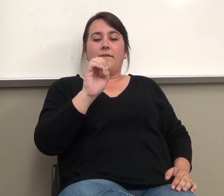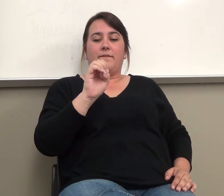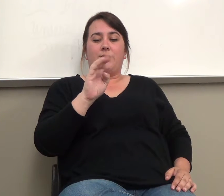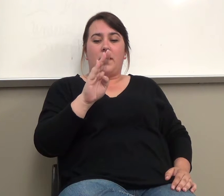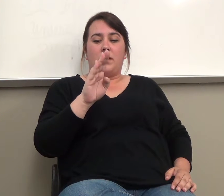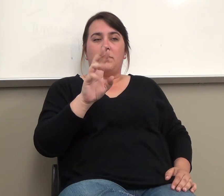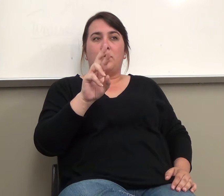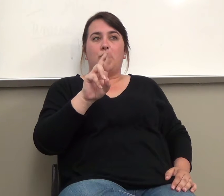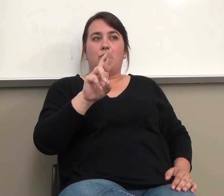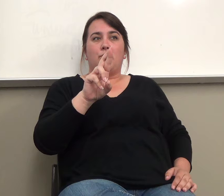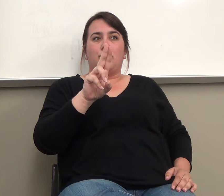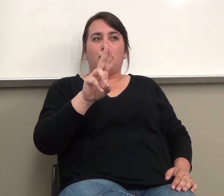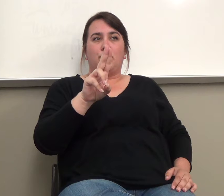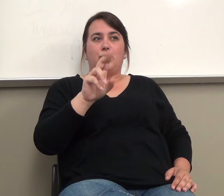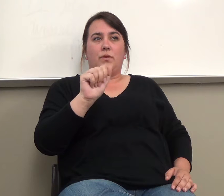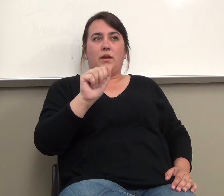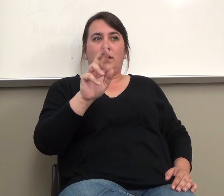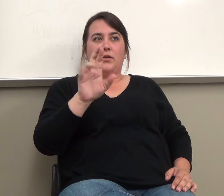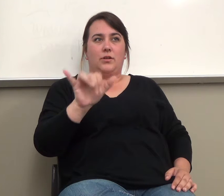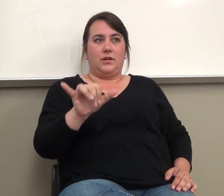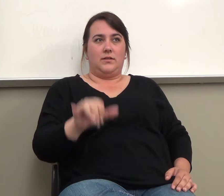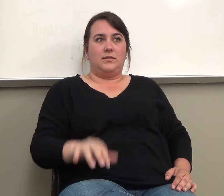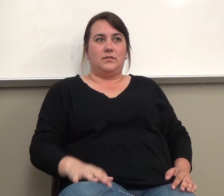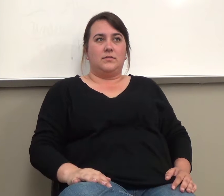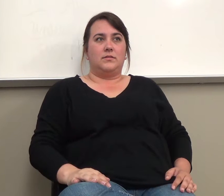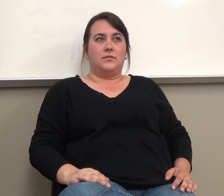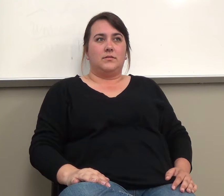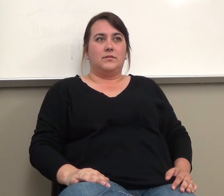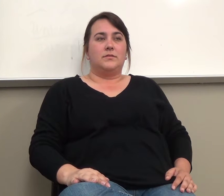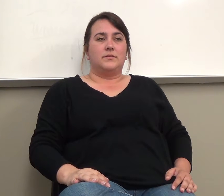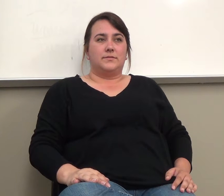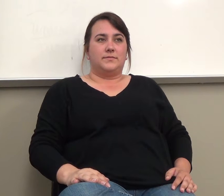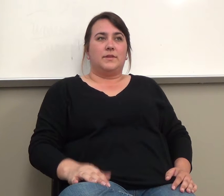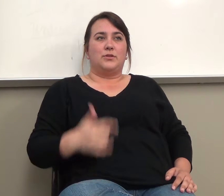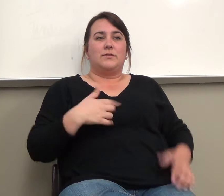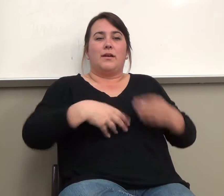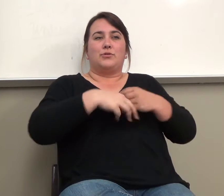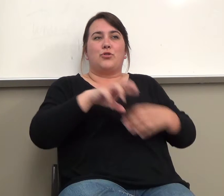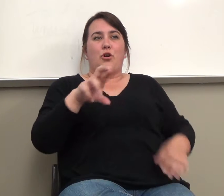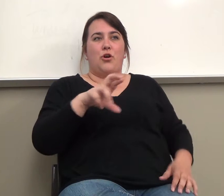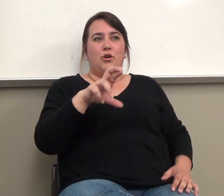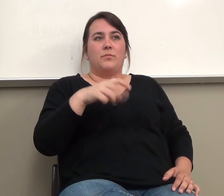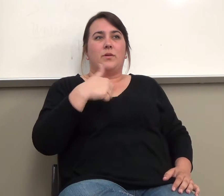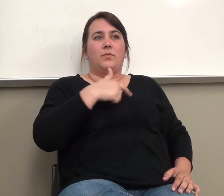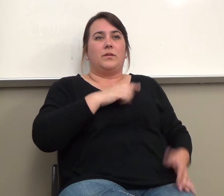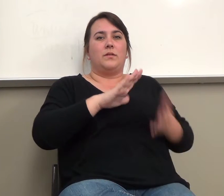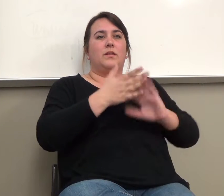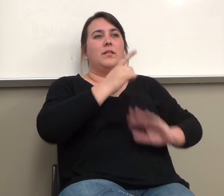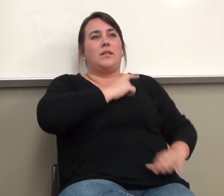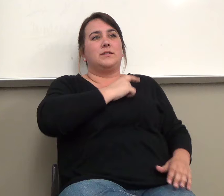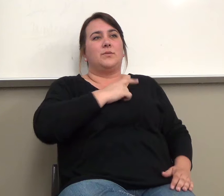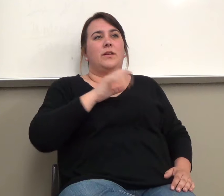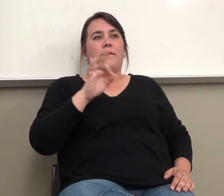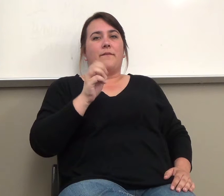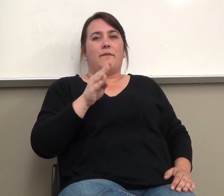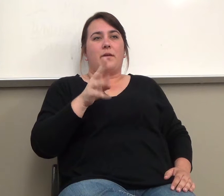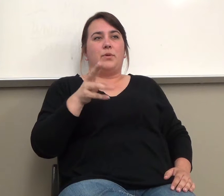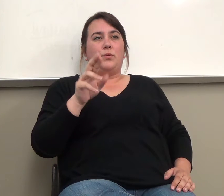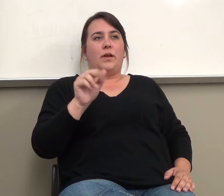February. There's another R in there, okay? So these are just, there's no way to give another spelling test